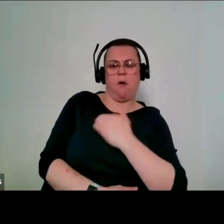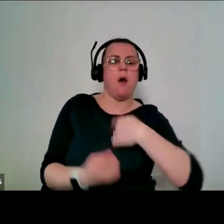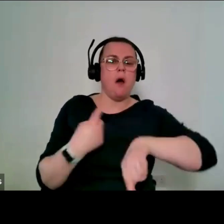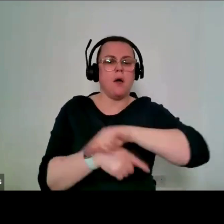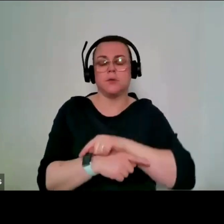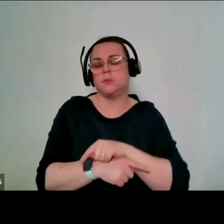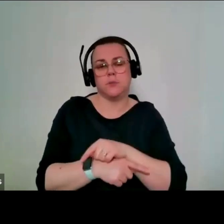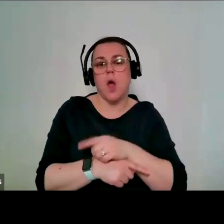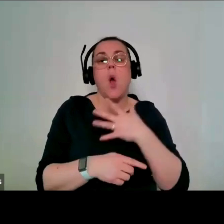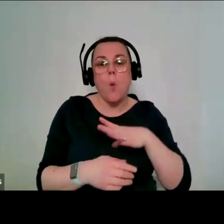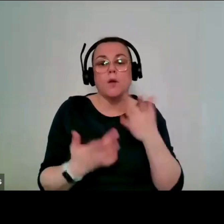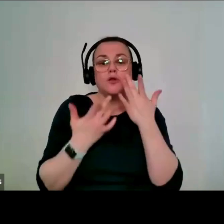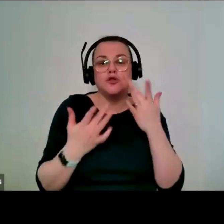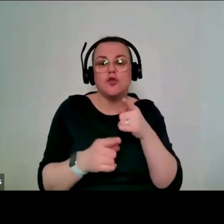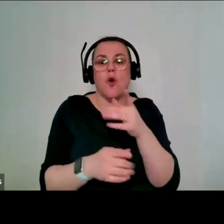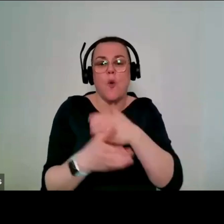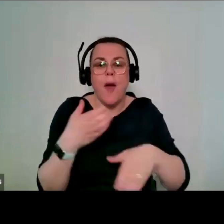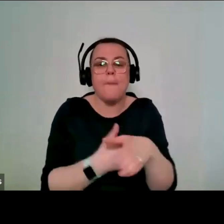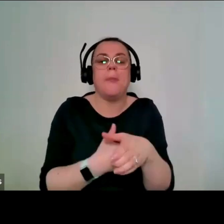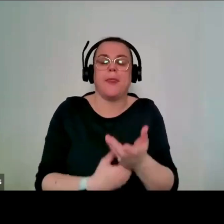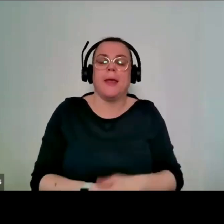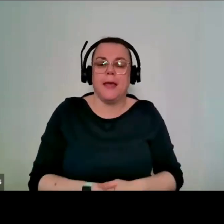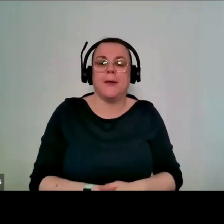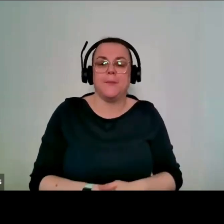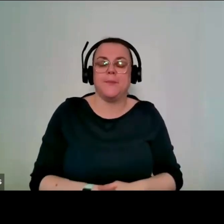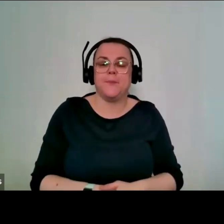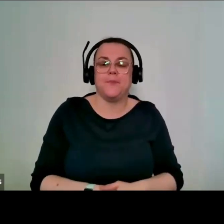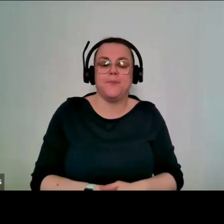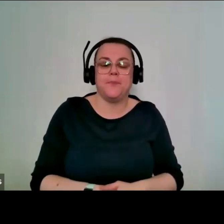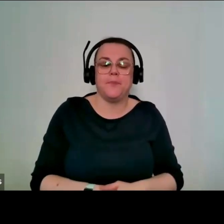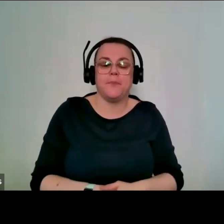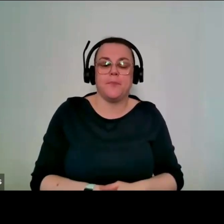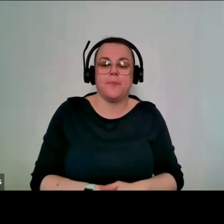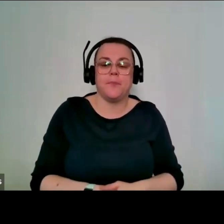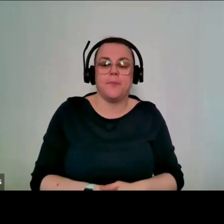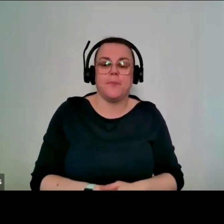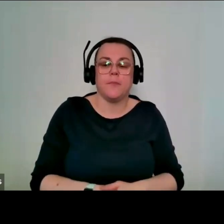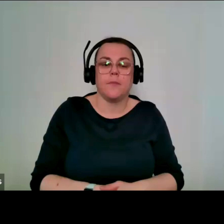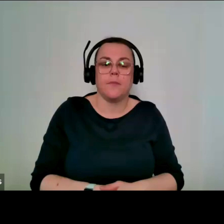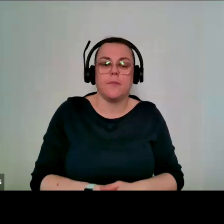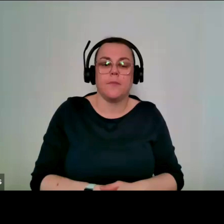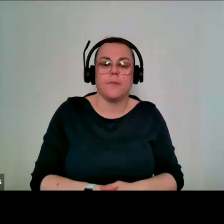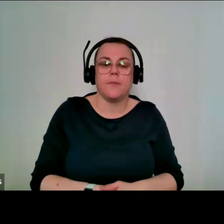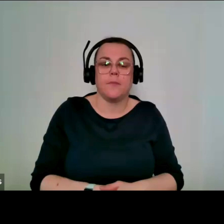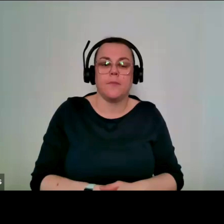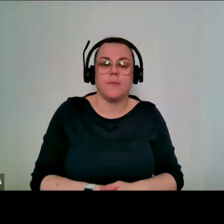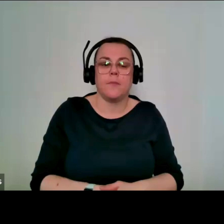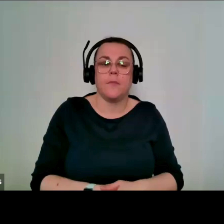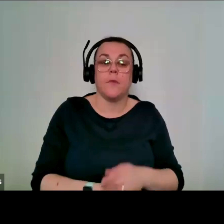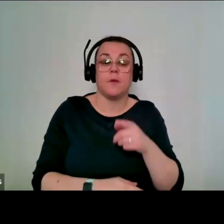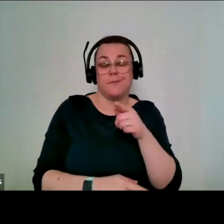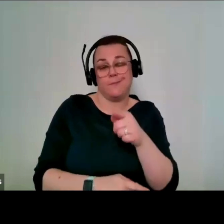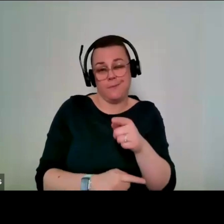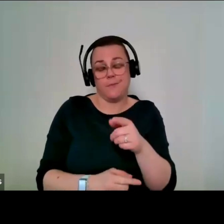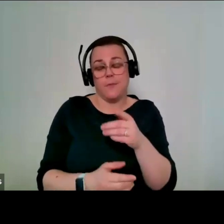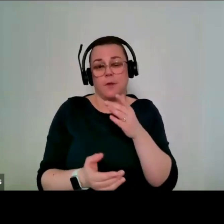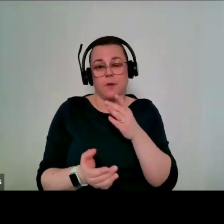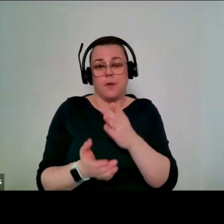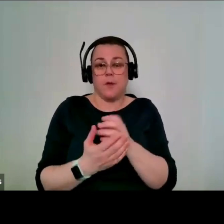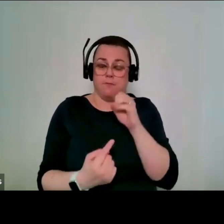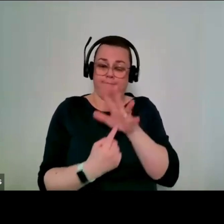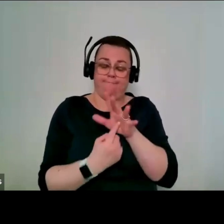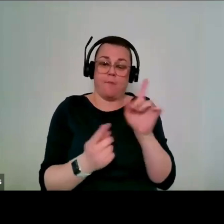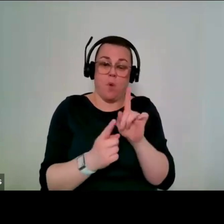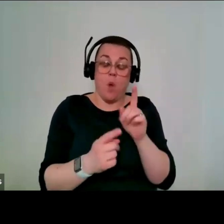to show empathy. Underlying all of these behaviours is empathy. Some of us have it